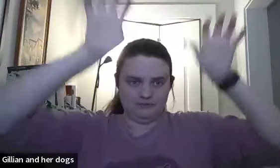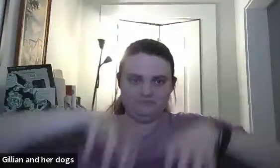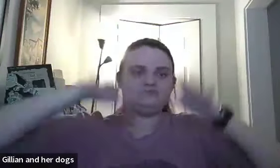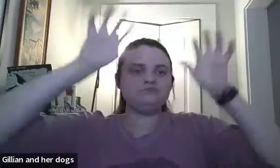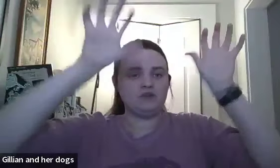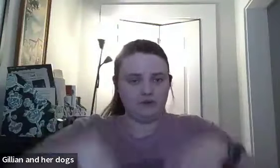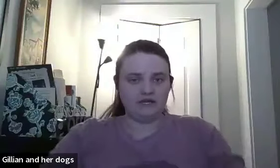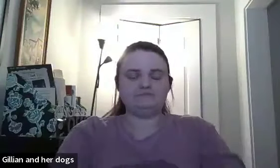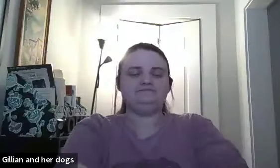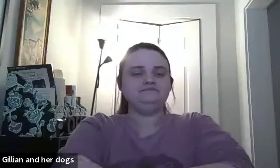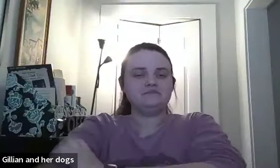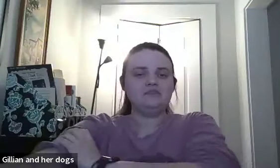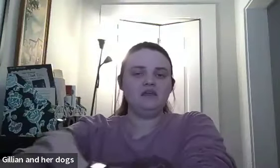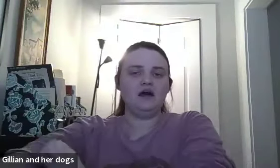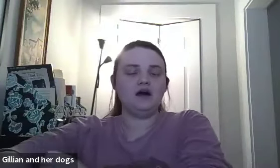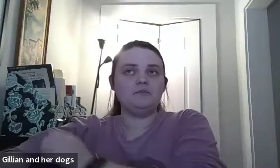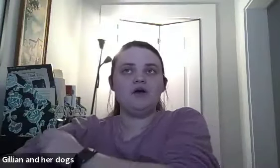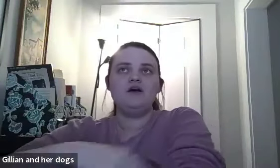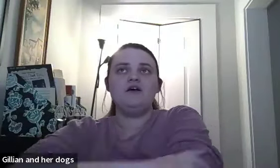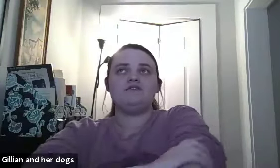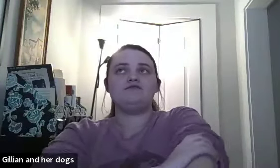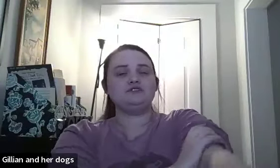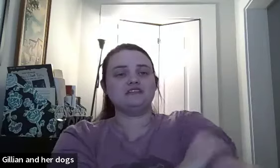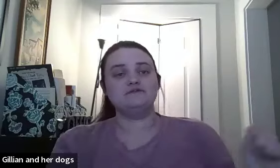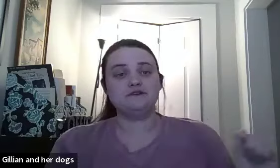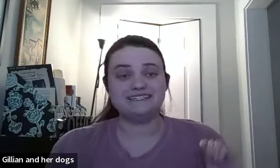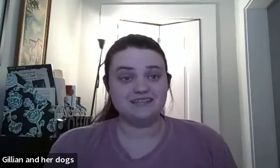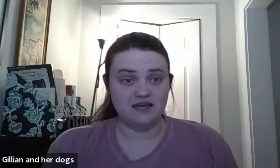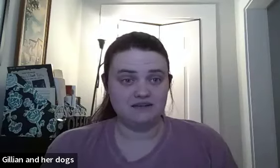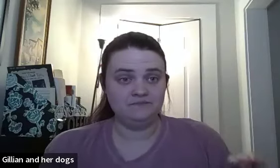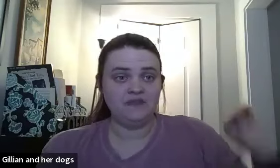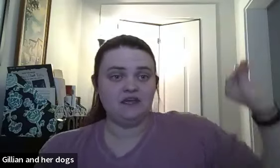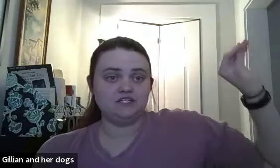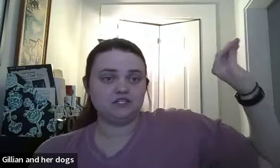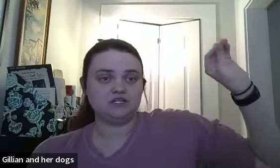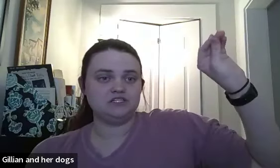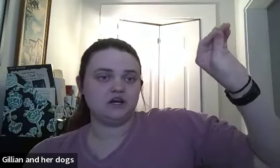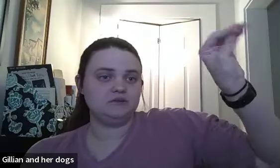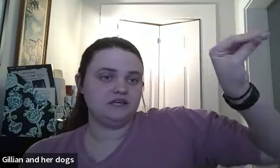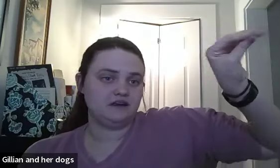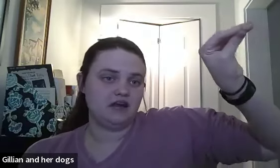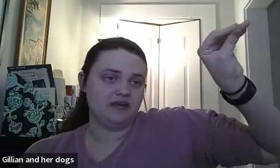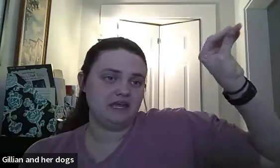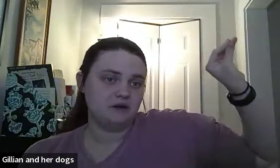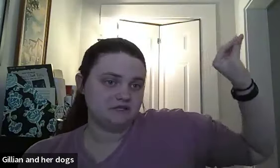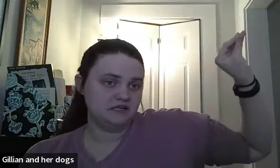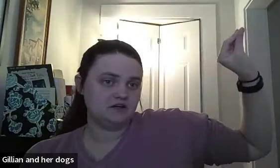downpour, rain. Um, for the sign for sun is you're gonna start with like a kind of a hand puppet